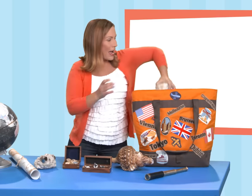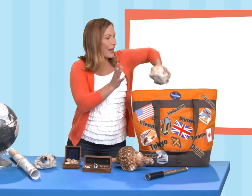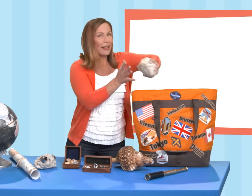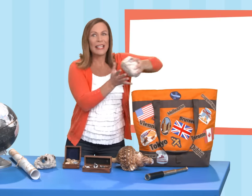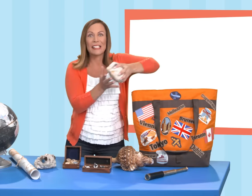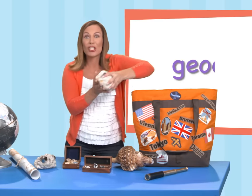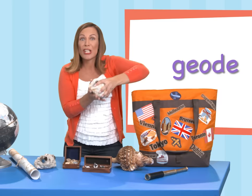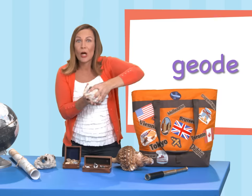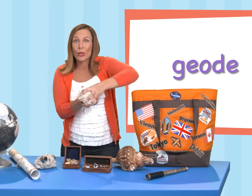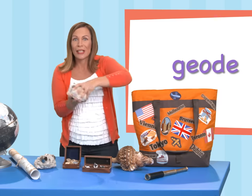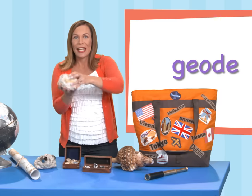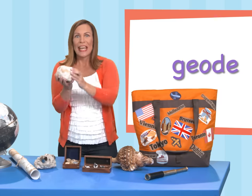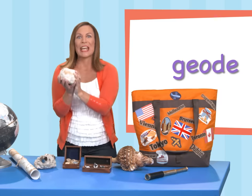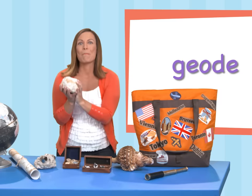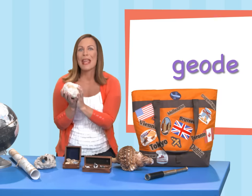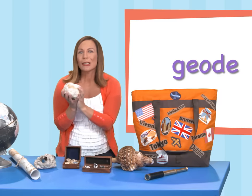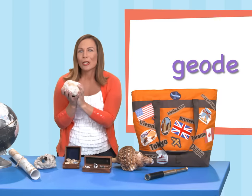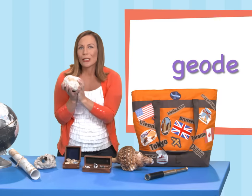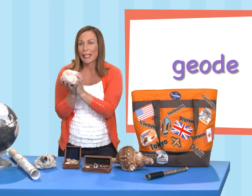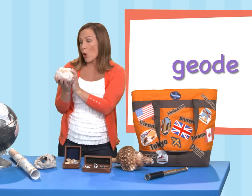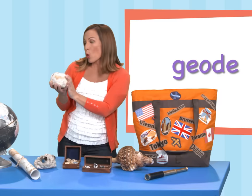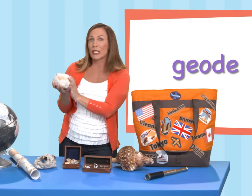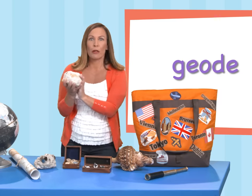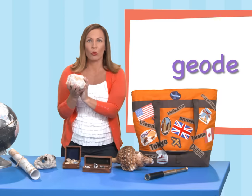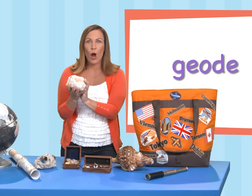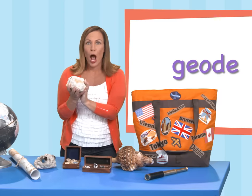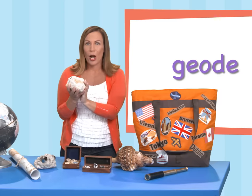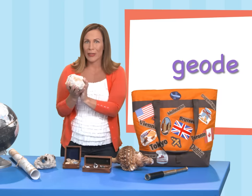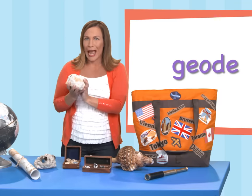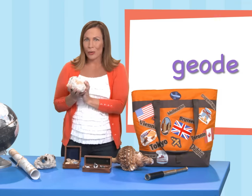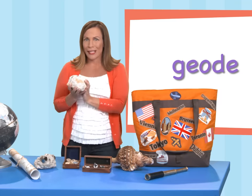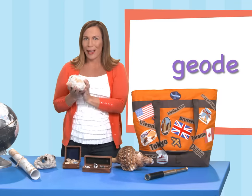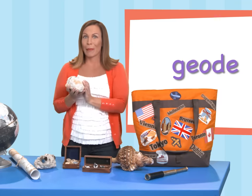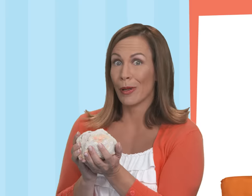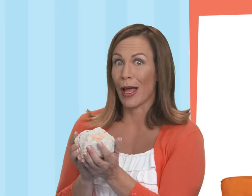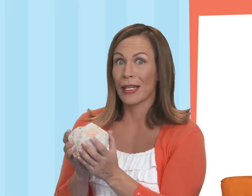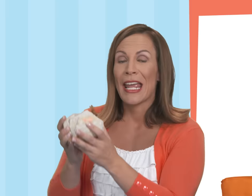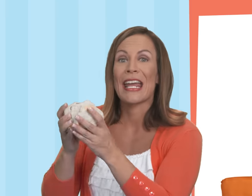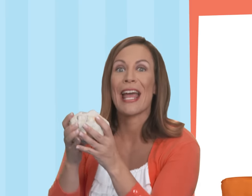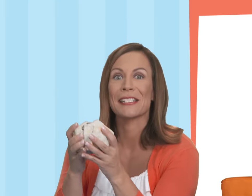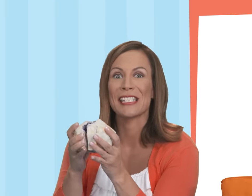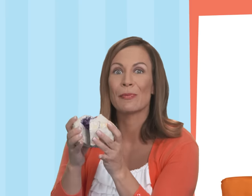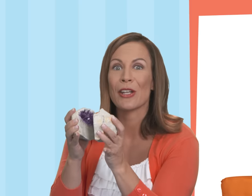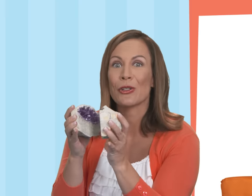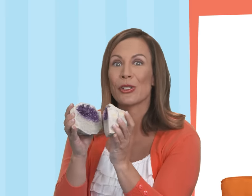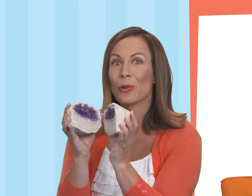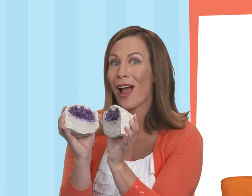Is a geode It may look like an ordinary rock on the outside But it has a special surprise